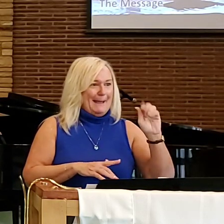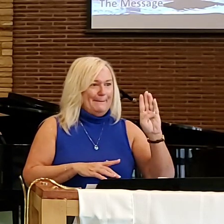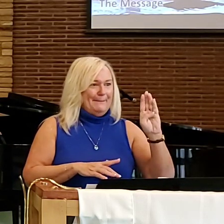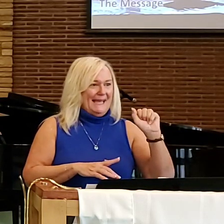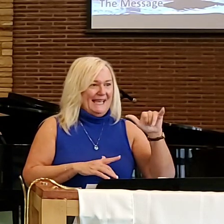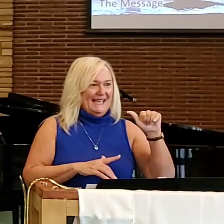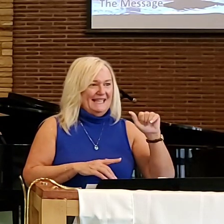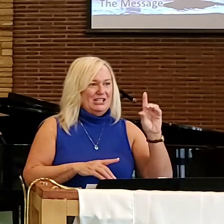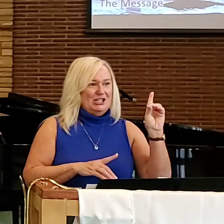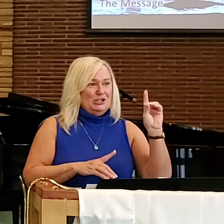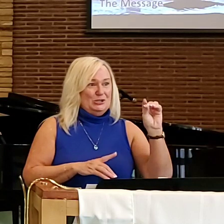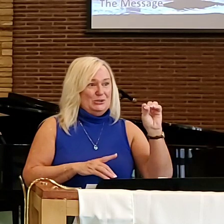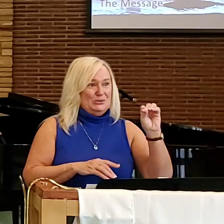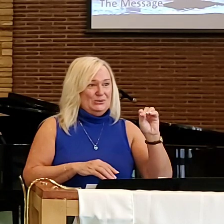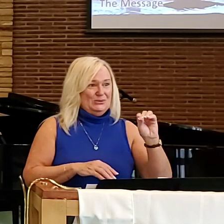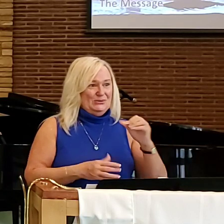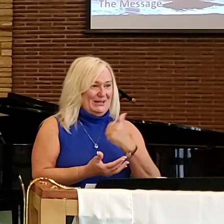Amen.